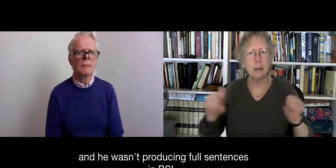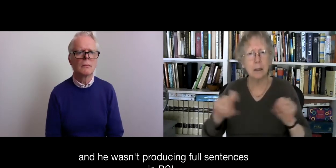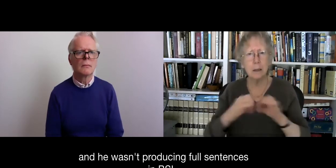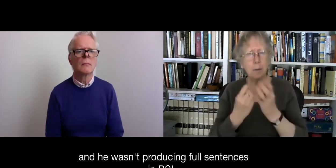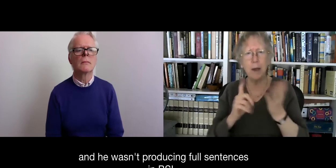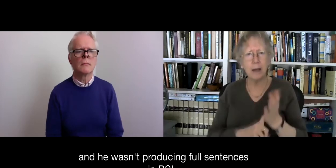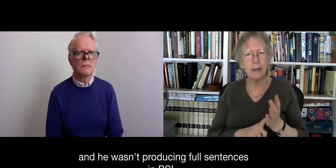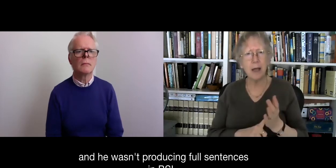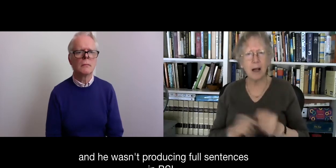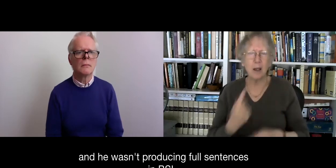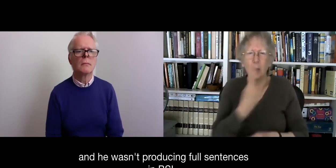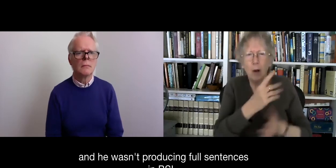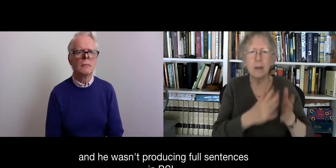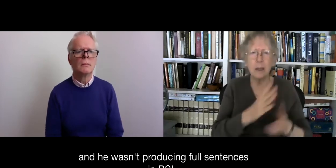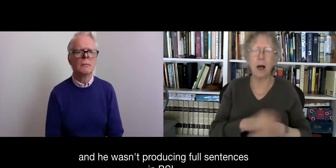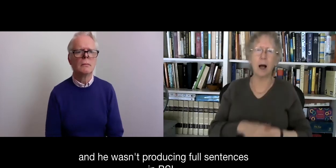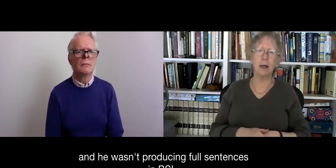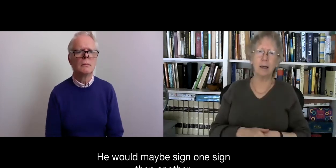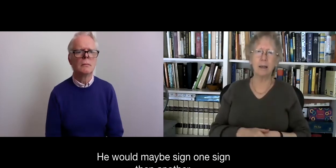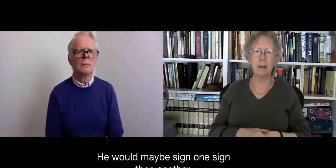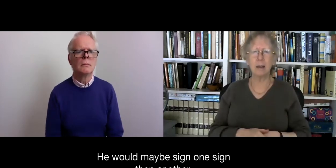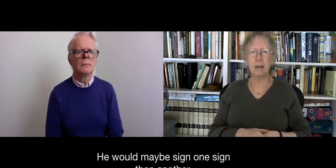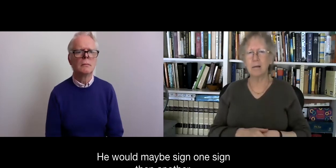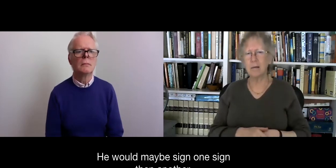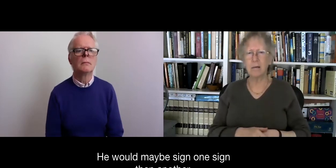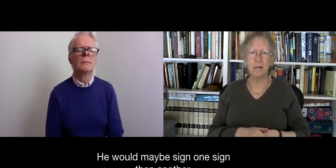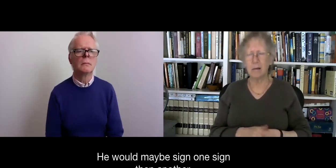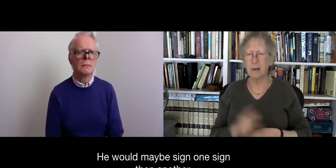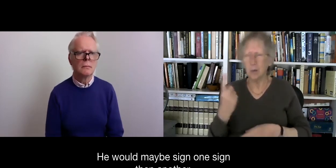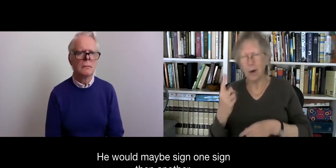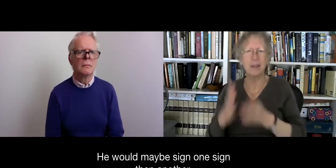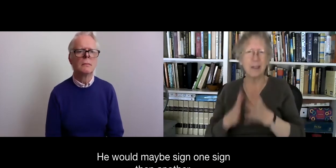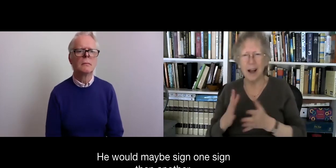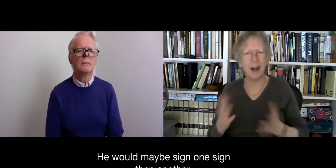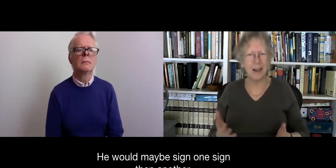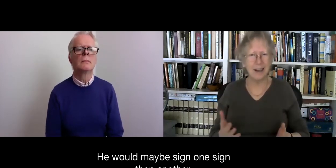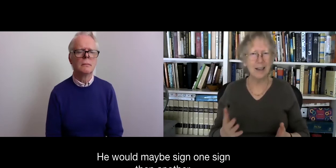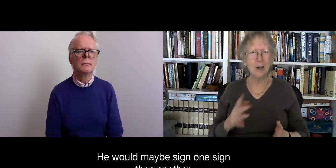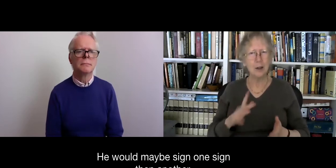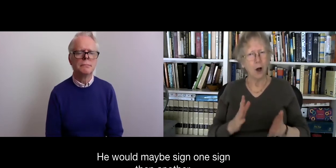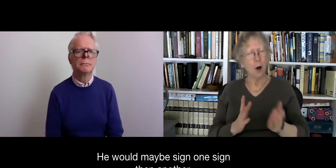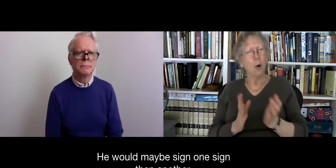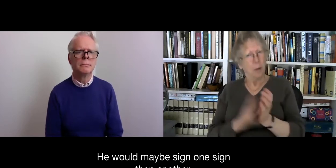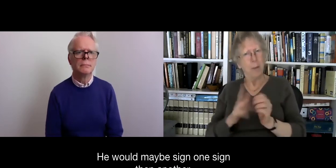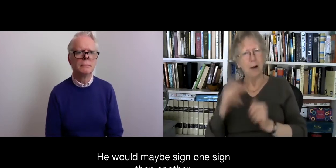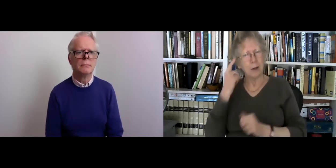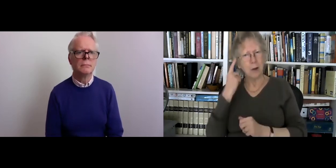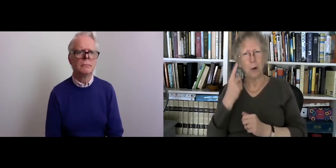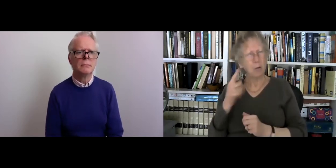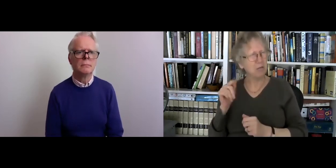full sentences in BSL. He would maybe sign one sign, then another. And